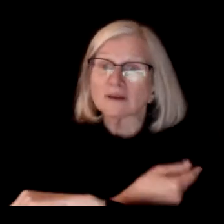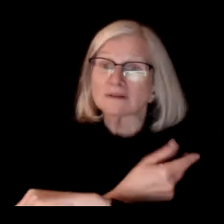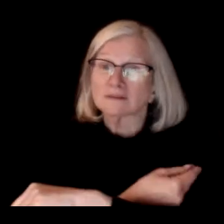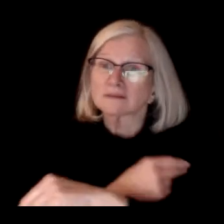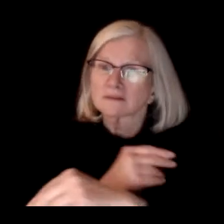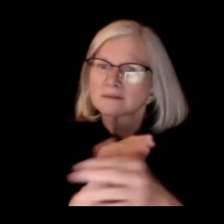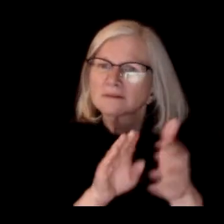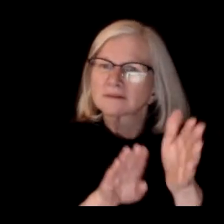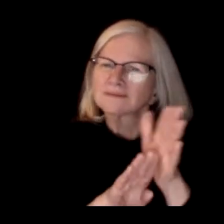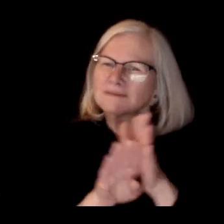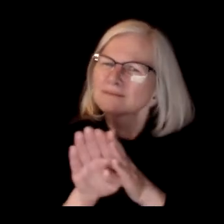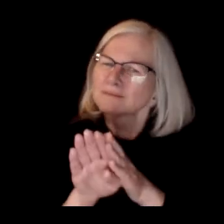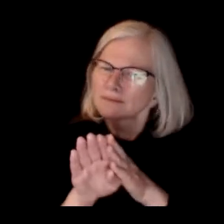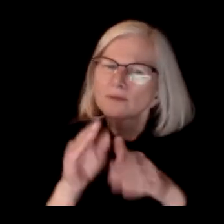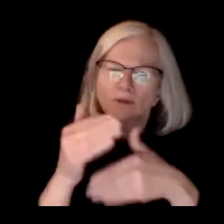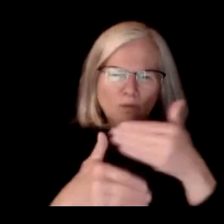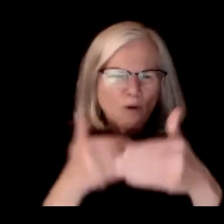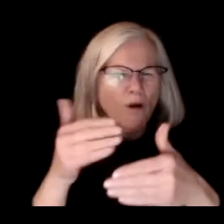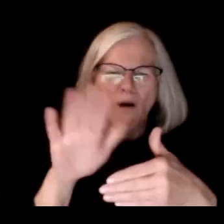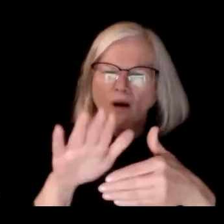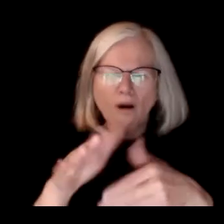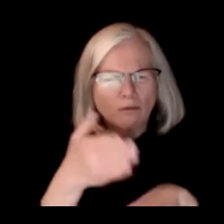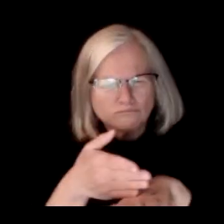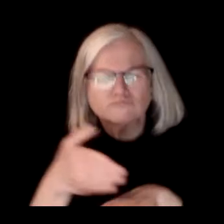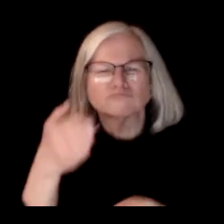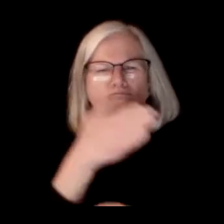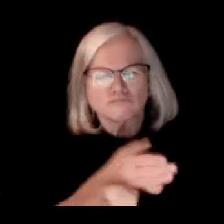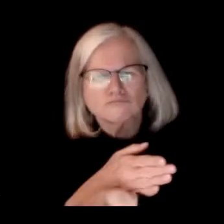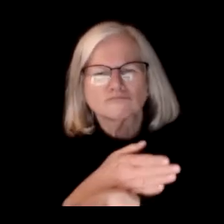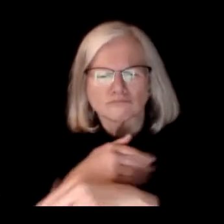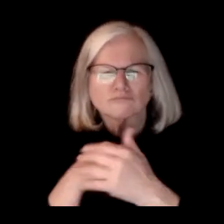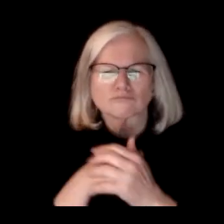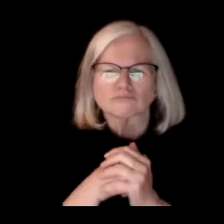Thank you. Operator, we have time for one more question.